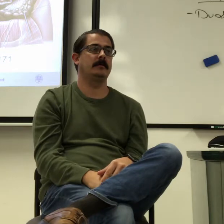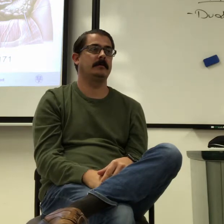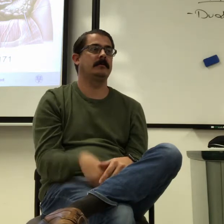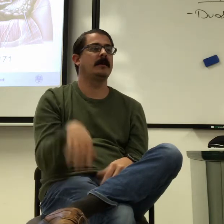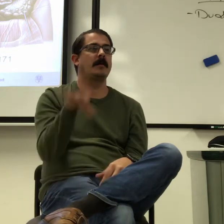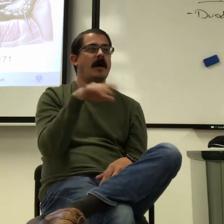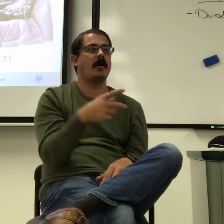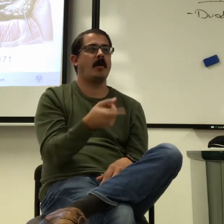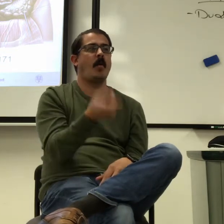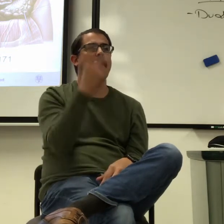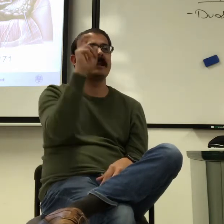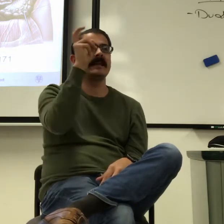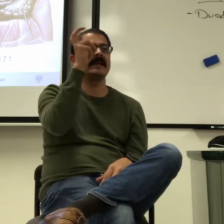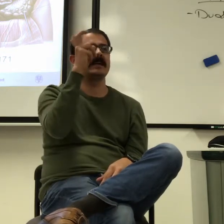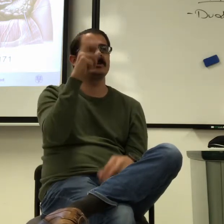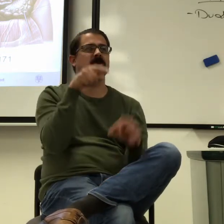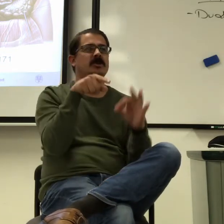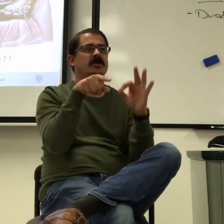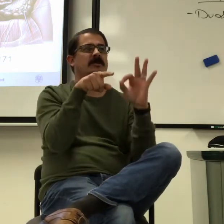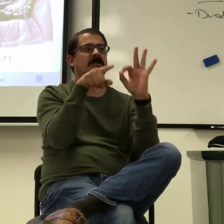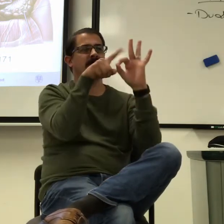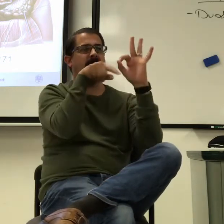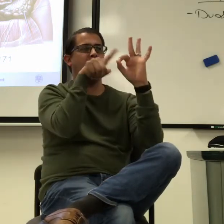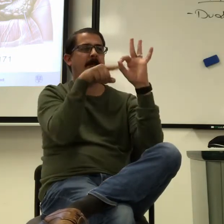About 1 inch diameter.